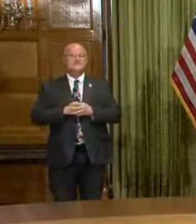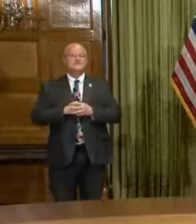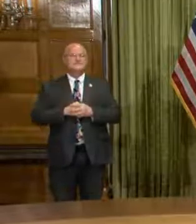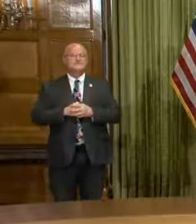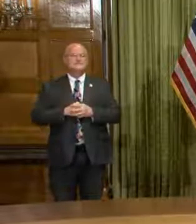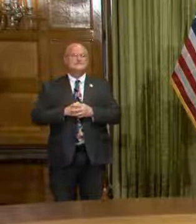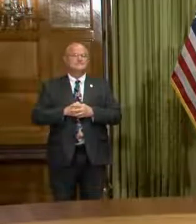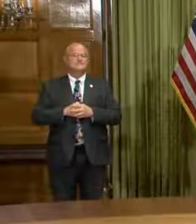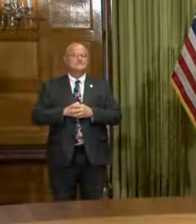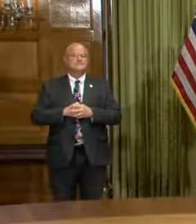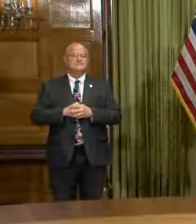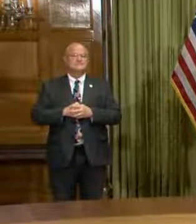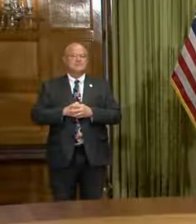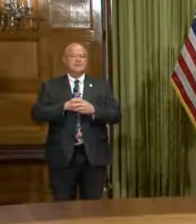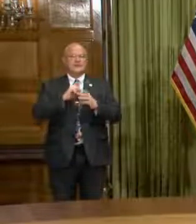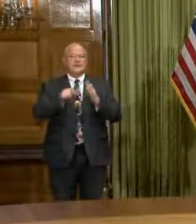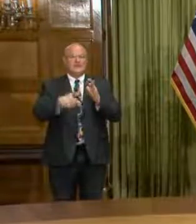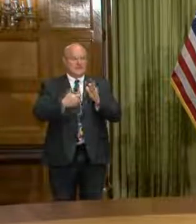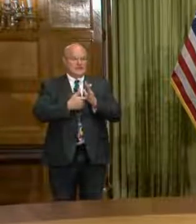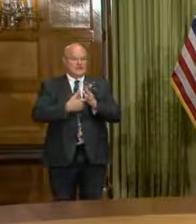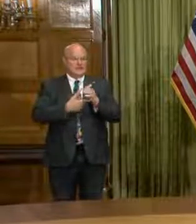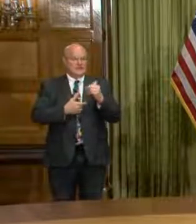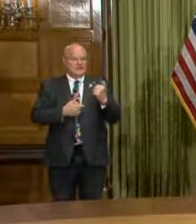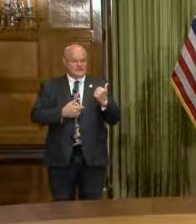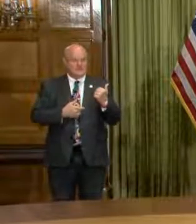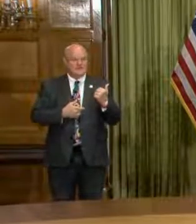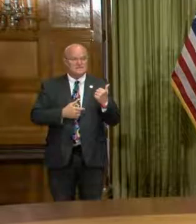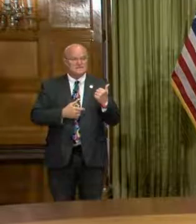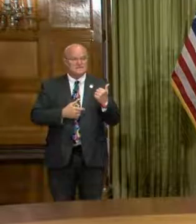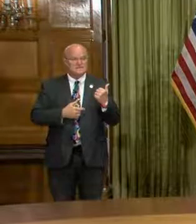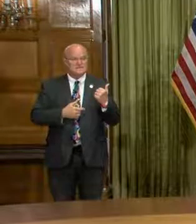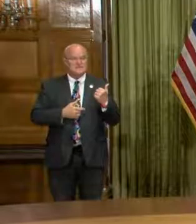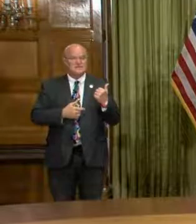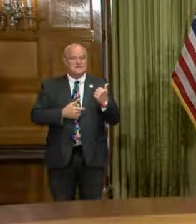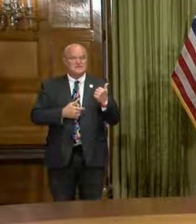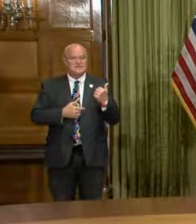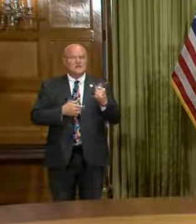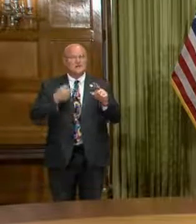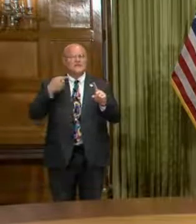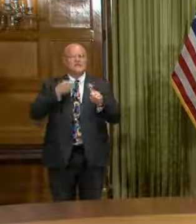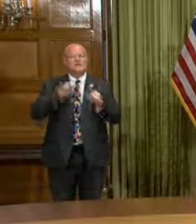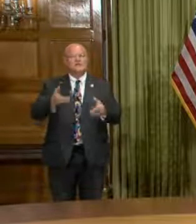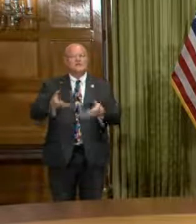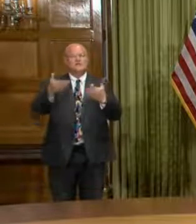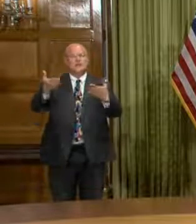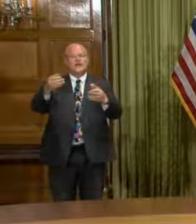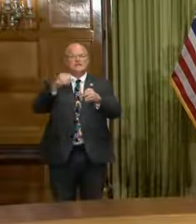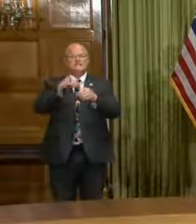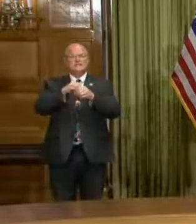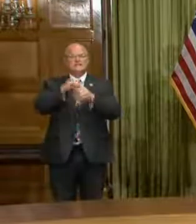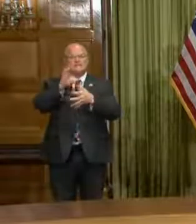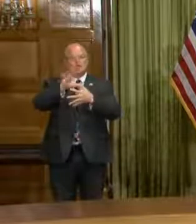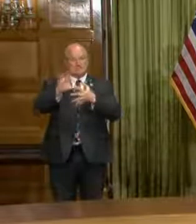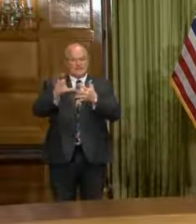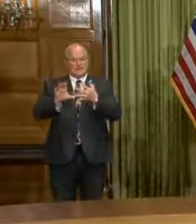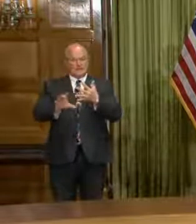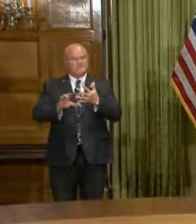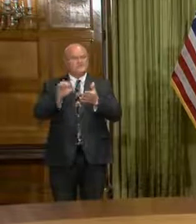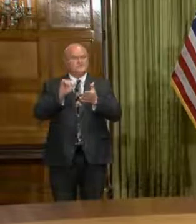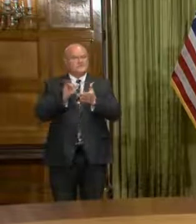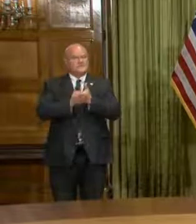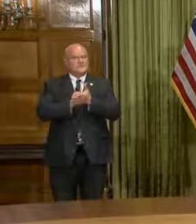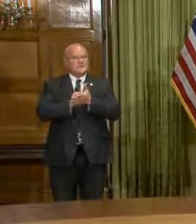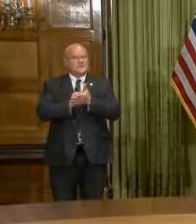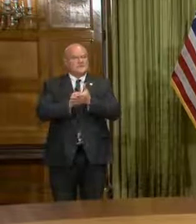slide, this is going to one of the points raised in the gating criteria, and